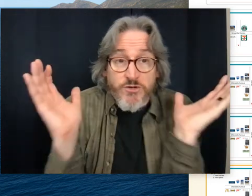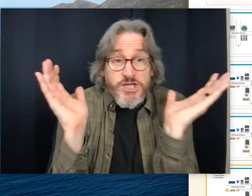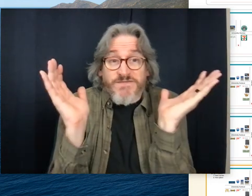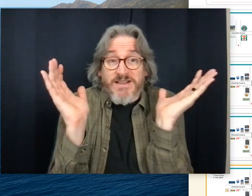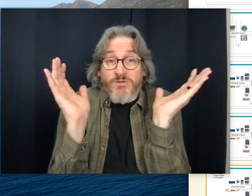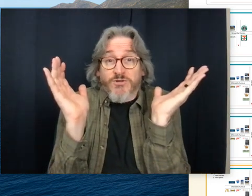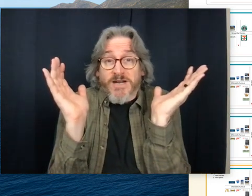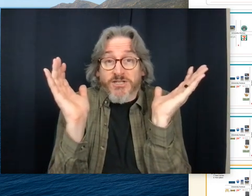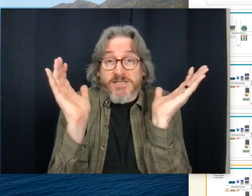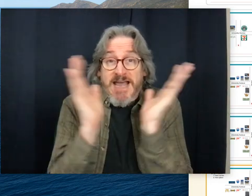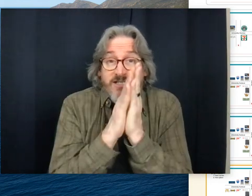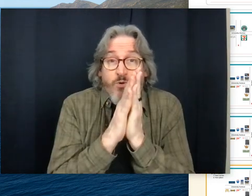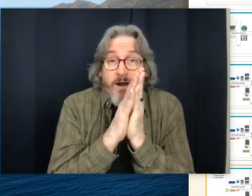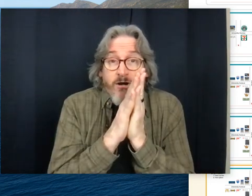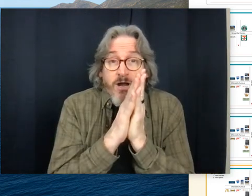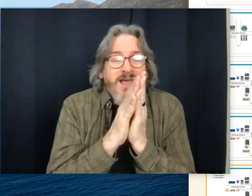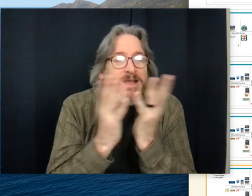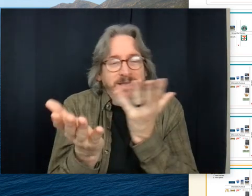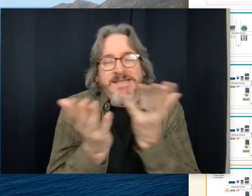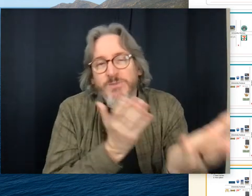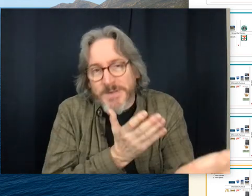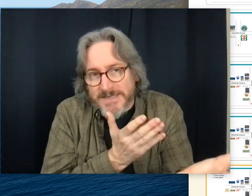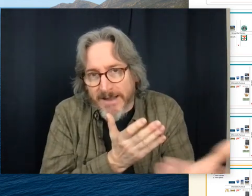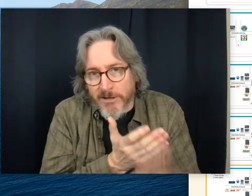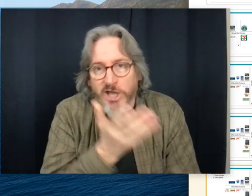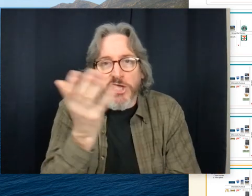literally, if you just follow the directions, ask where, I mean,